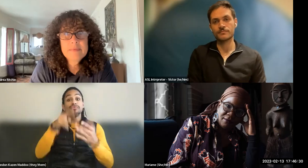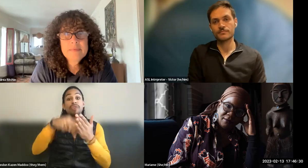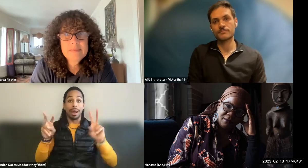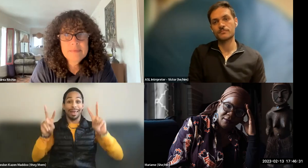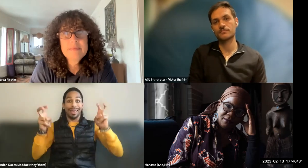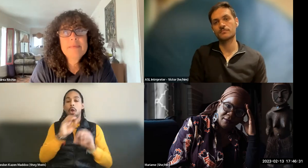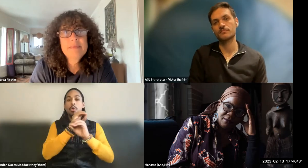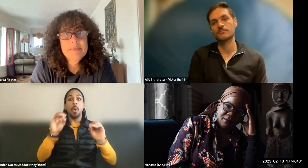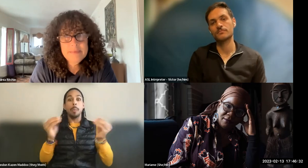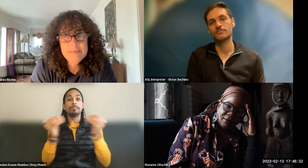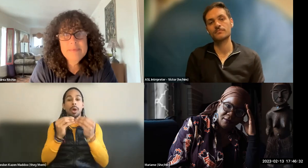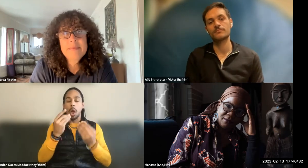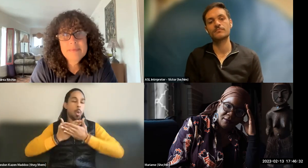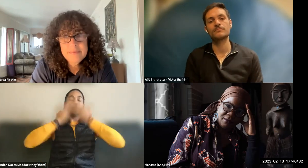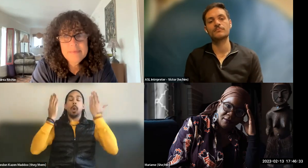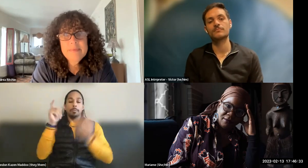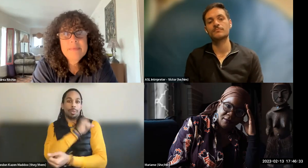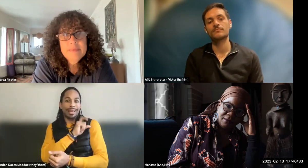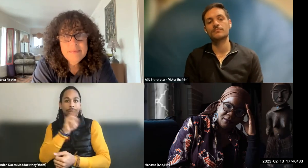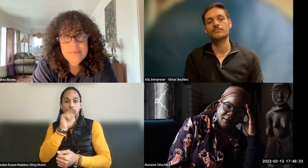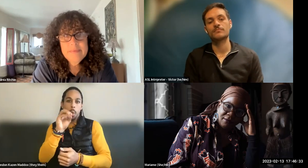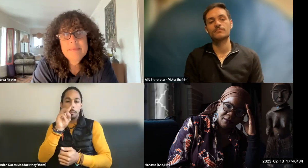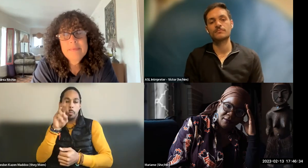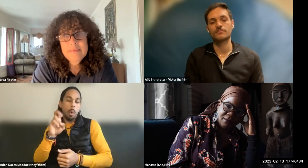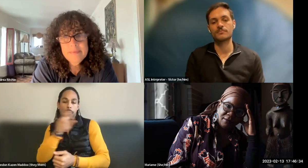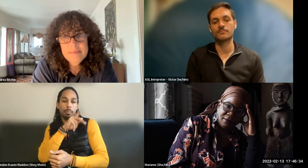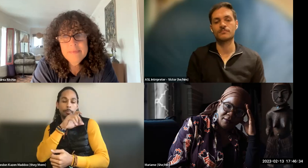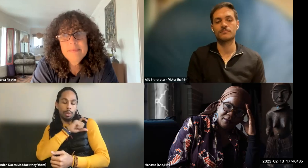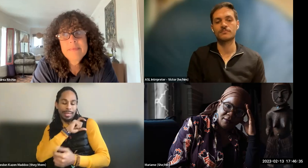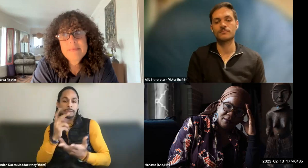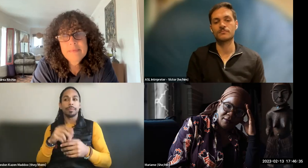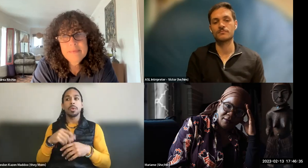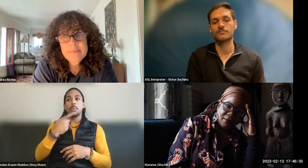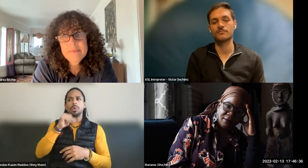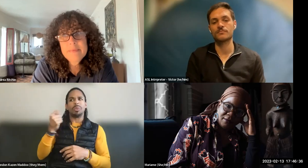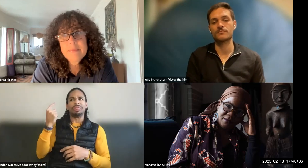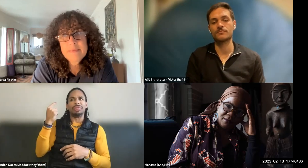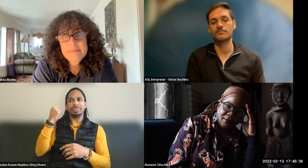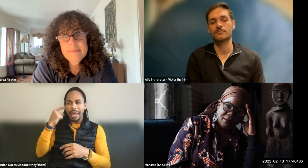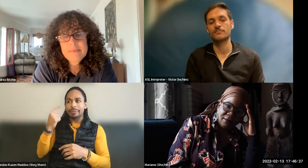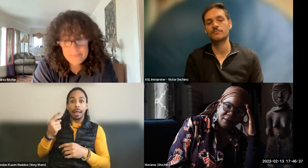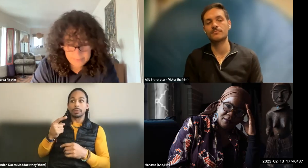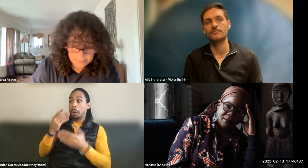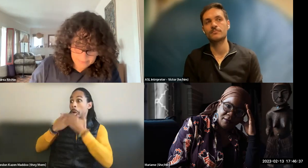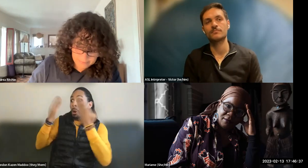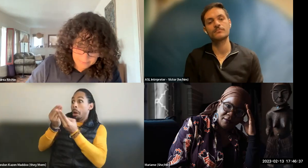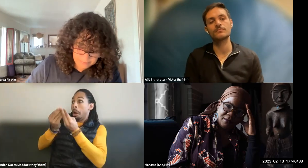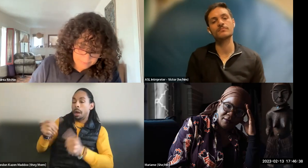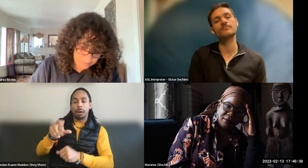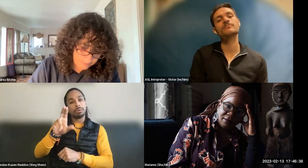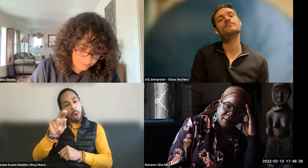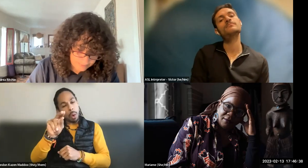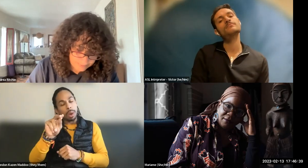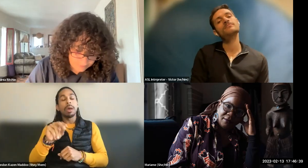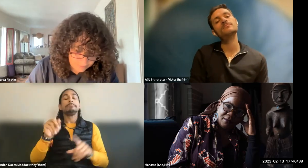are non-coercive elements of policing, but that's what the literature suggests. Some of that